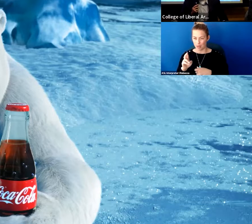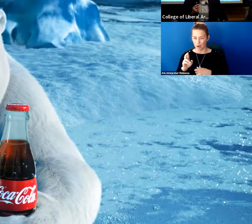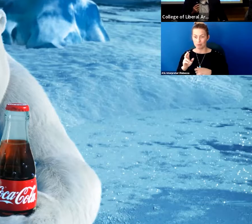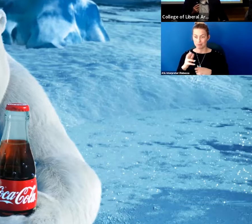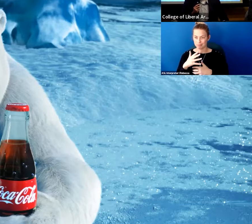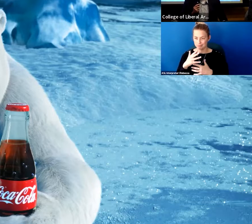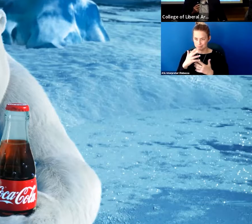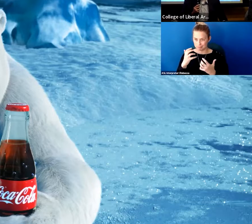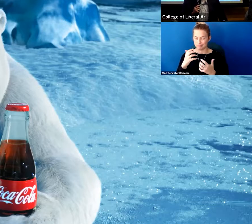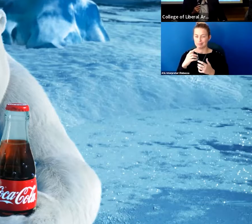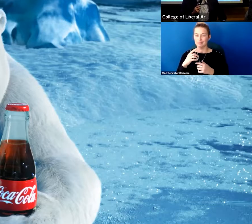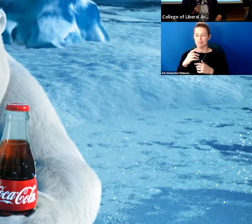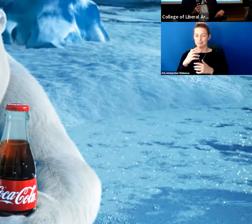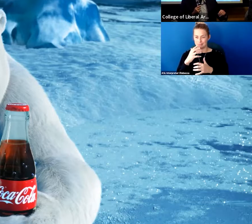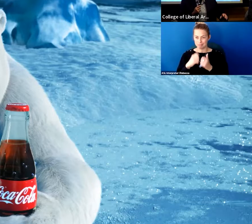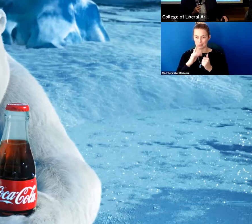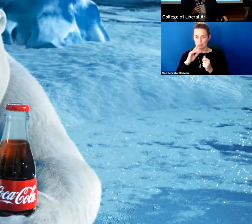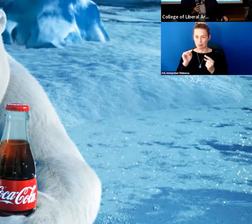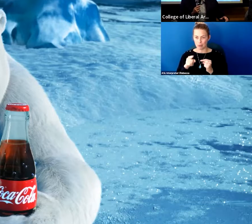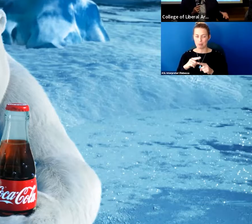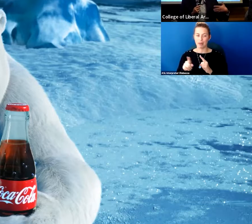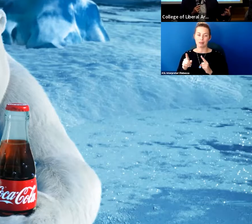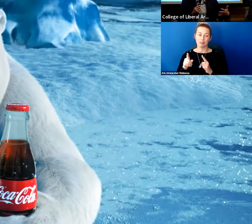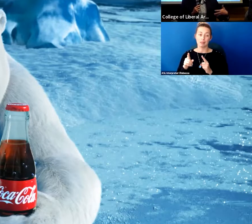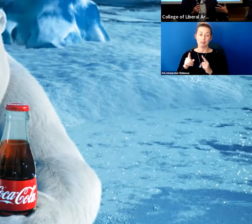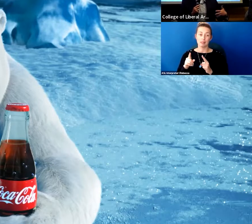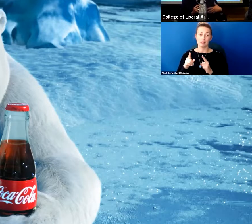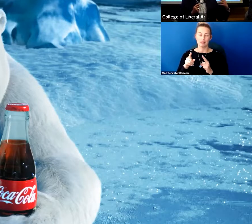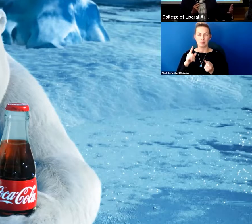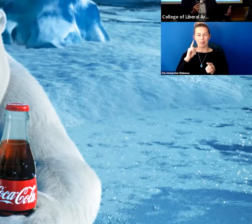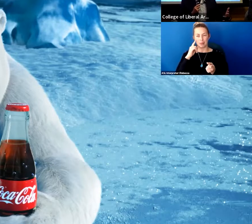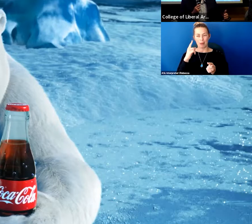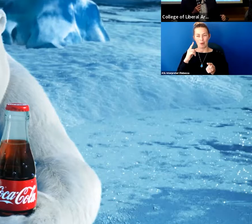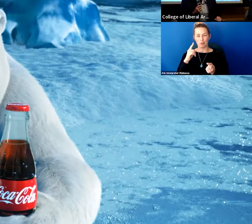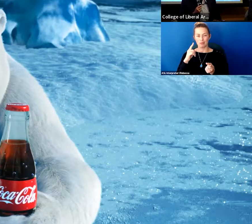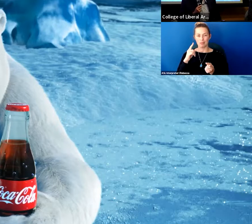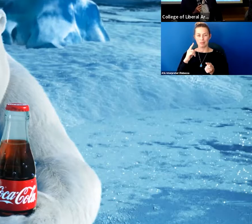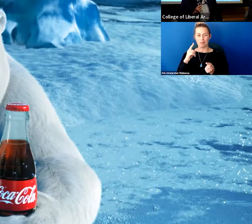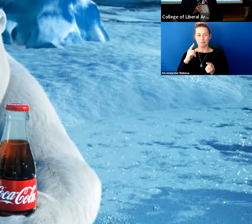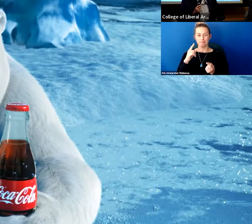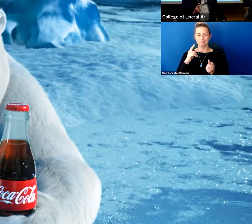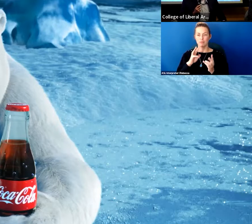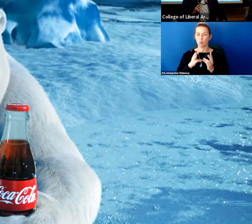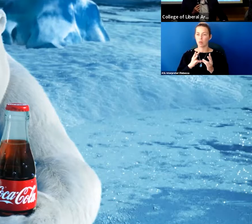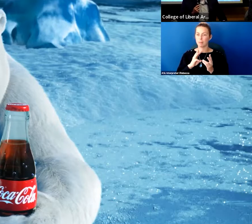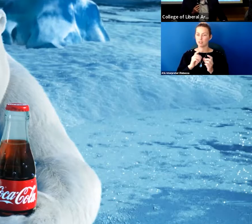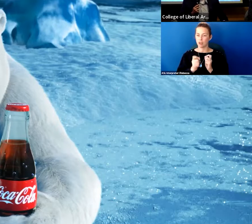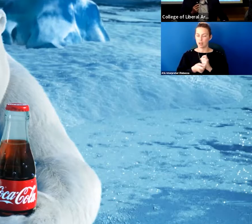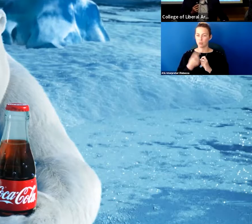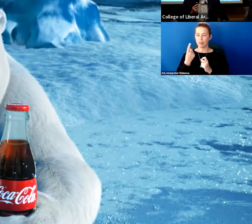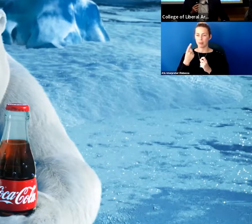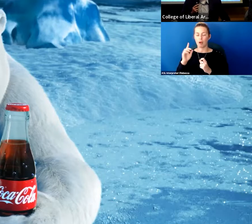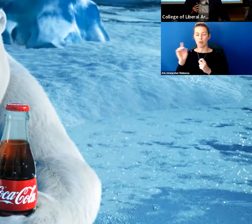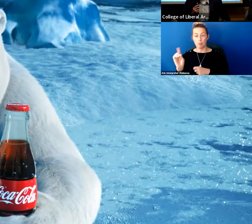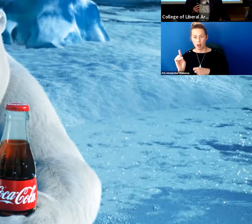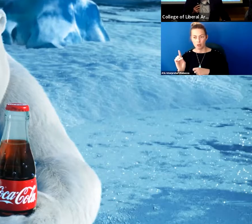climate change as the face of this polar bear. And so if you think about democracy and the implications that